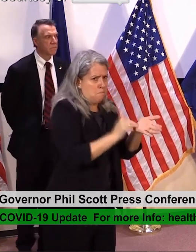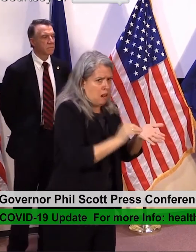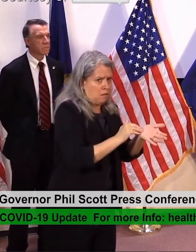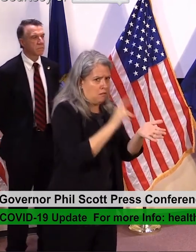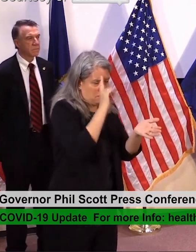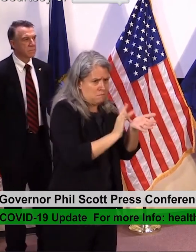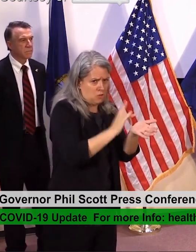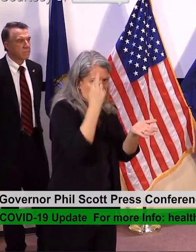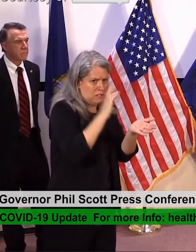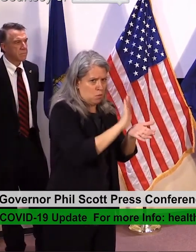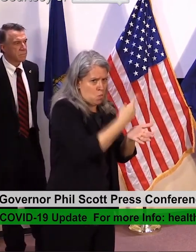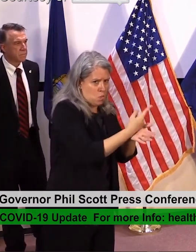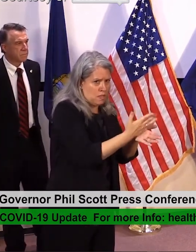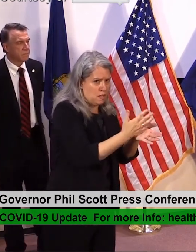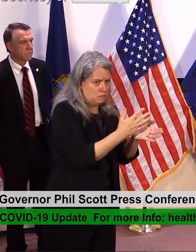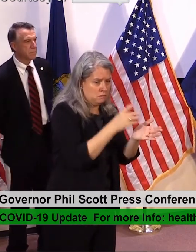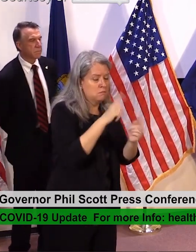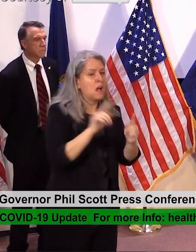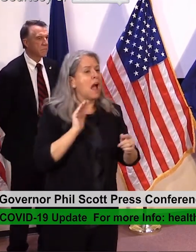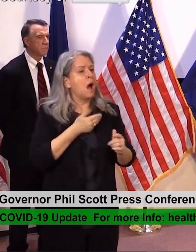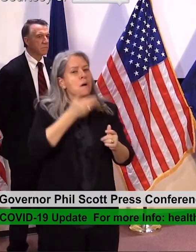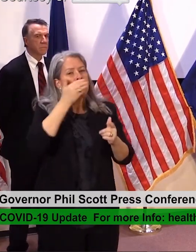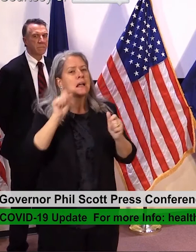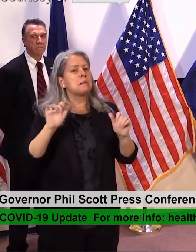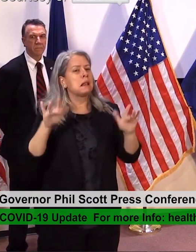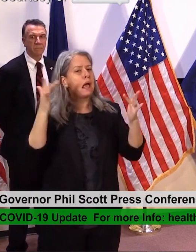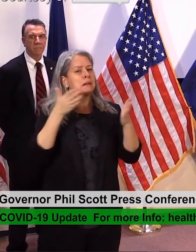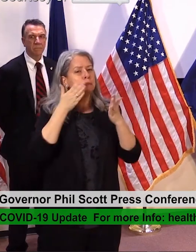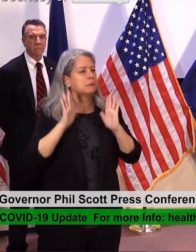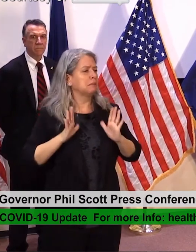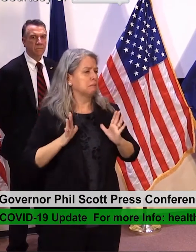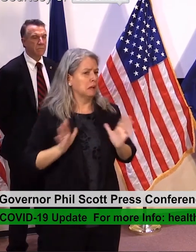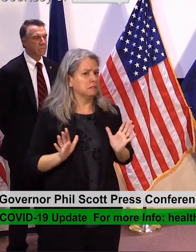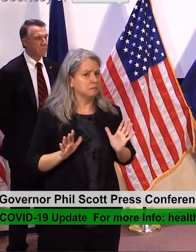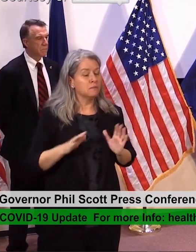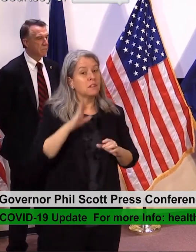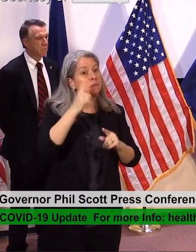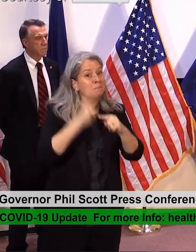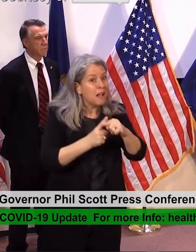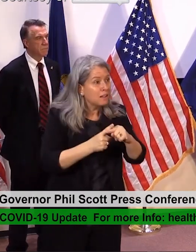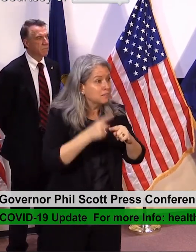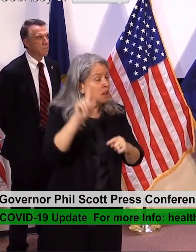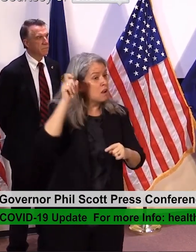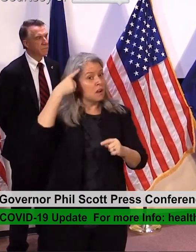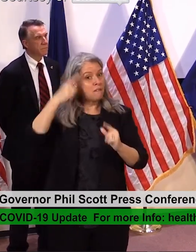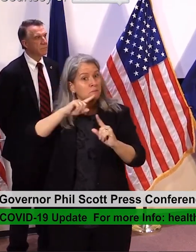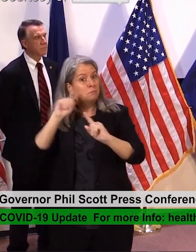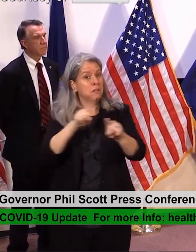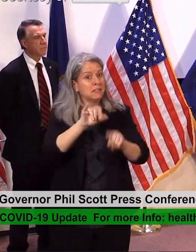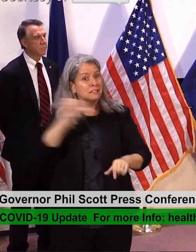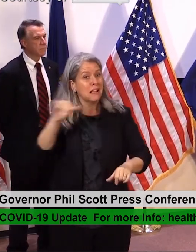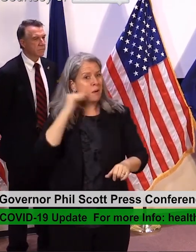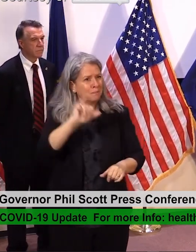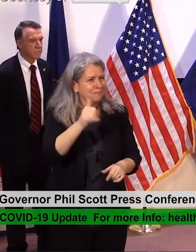social distancing, the stay-at-home, stay-safe order of the governor, is still the most